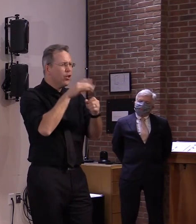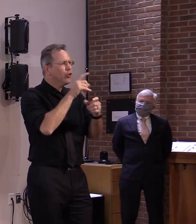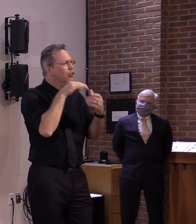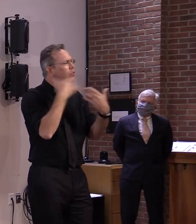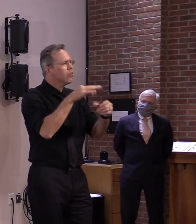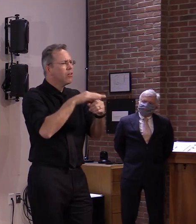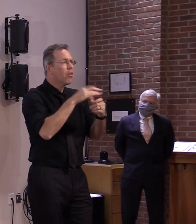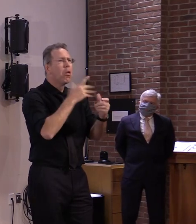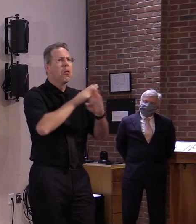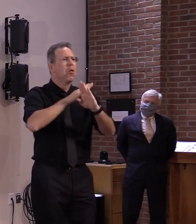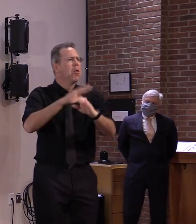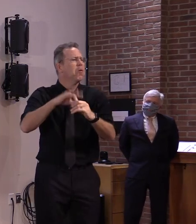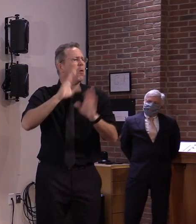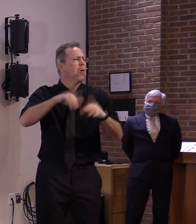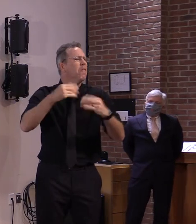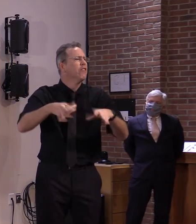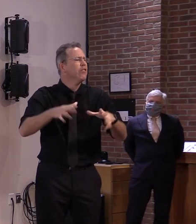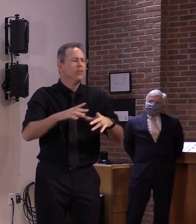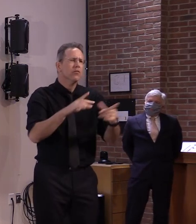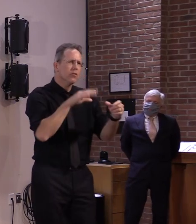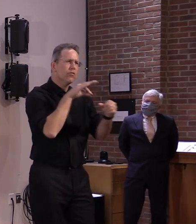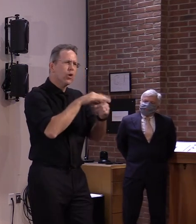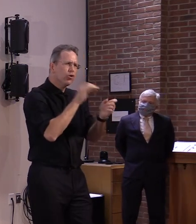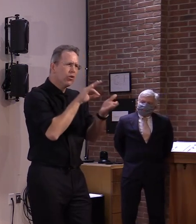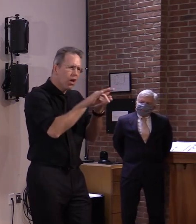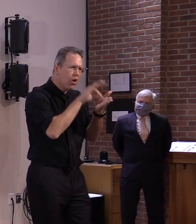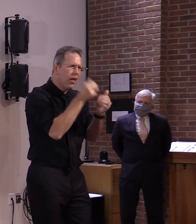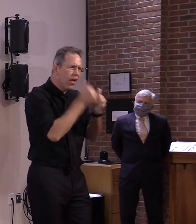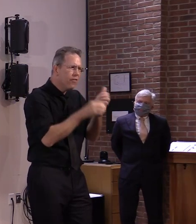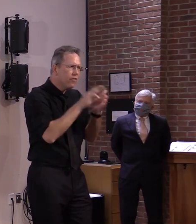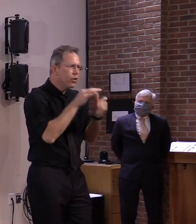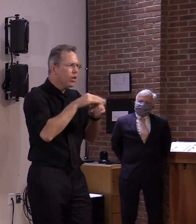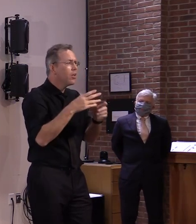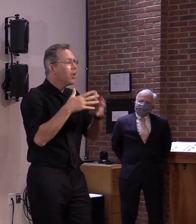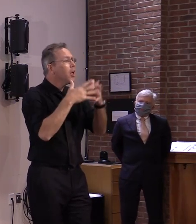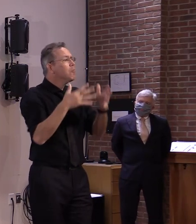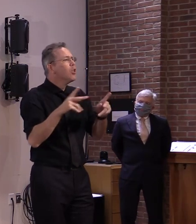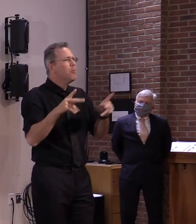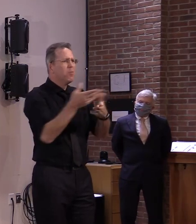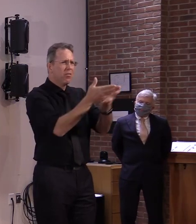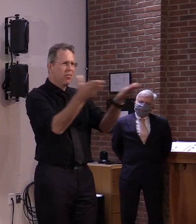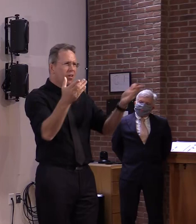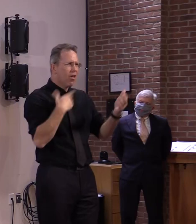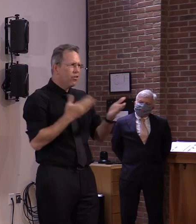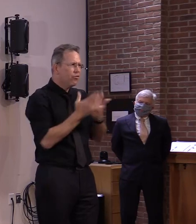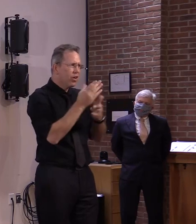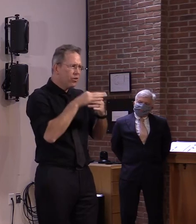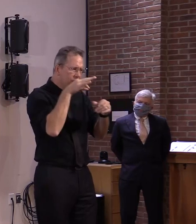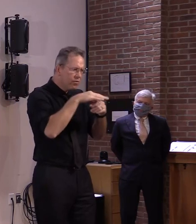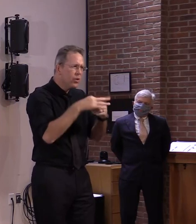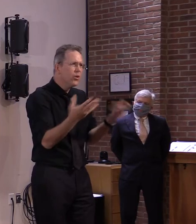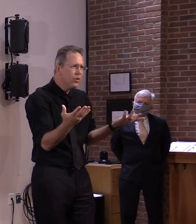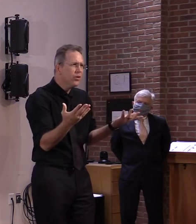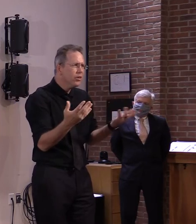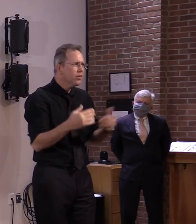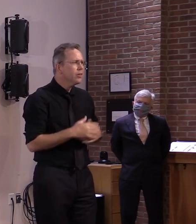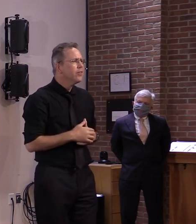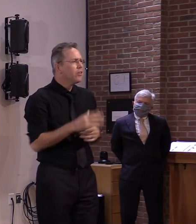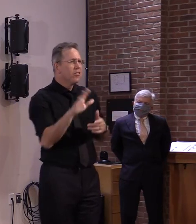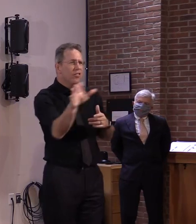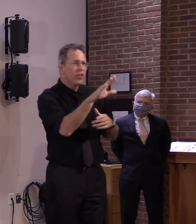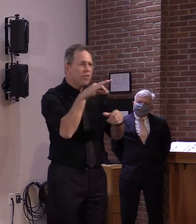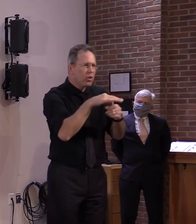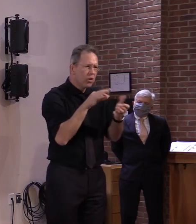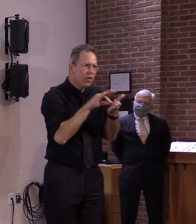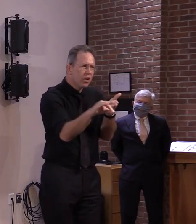We've taken a lot of opportunities in this country to allow everybody to vote, and it's worked out fairly well. It's just taking a lot